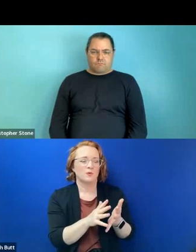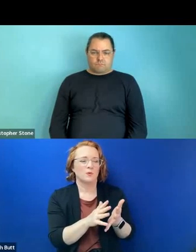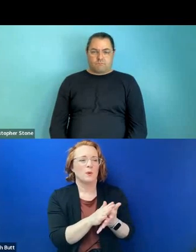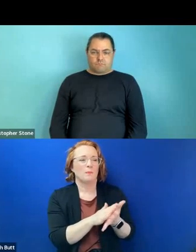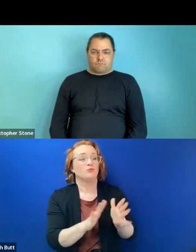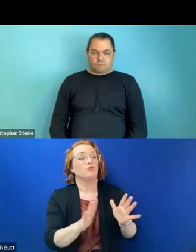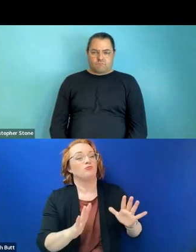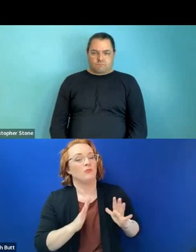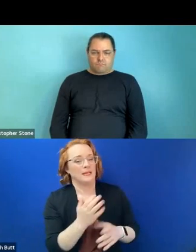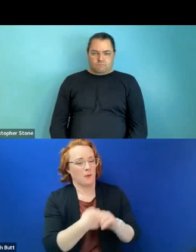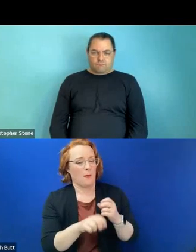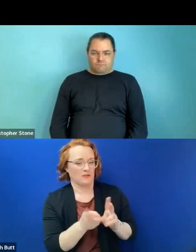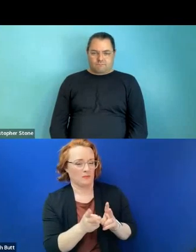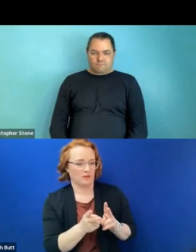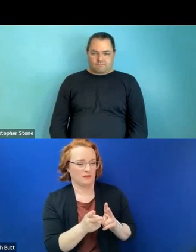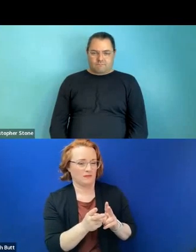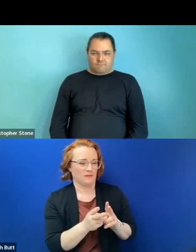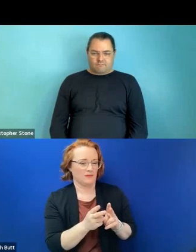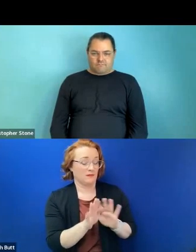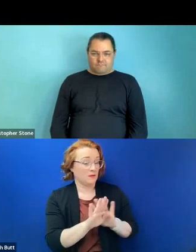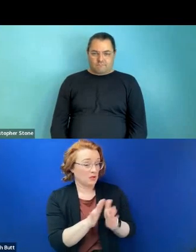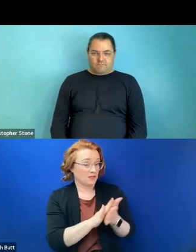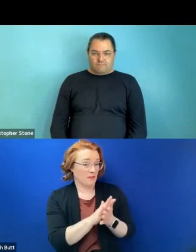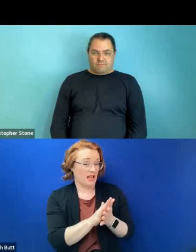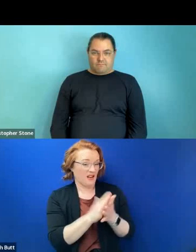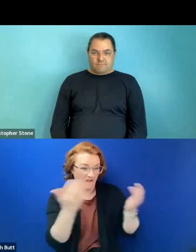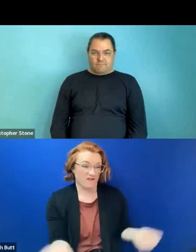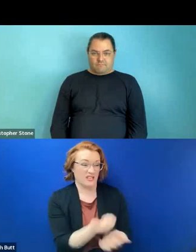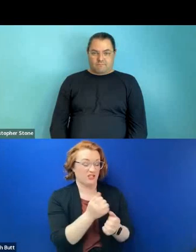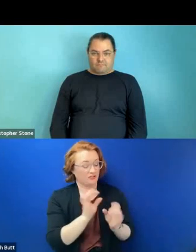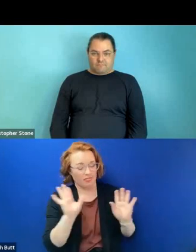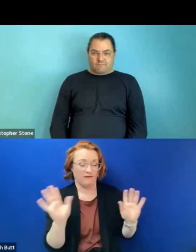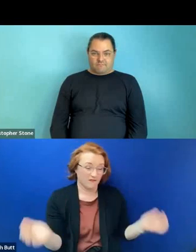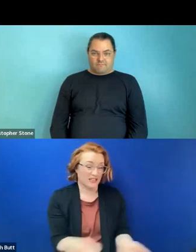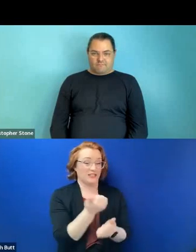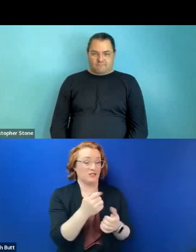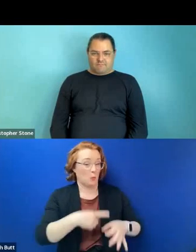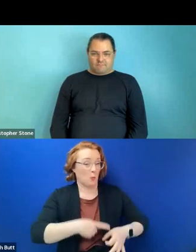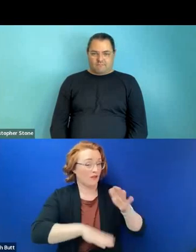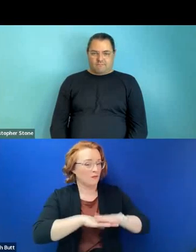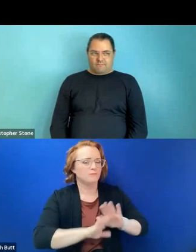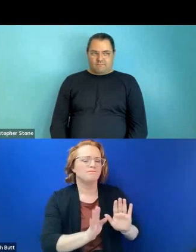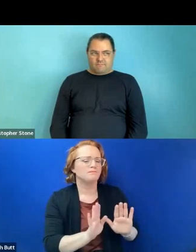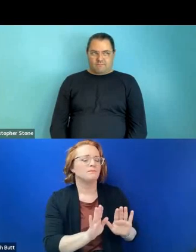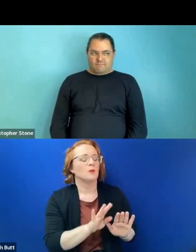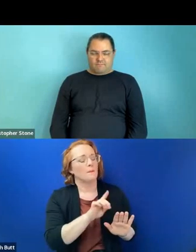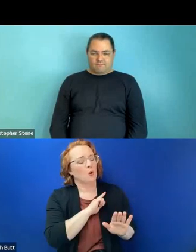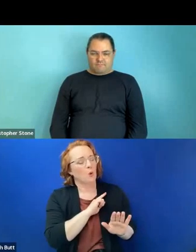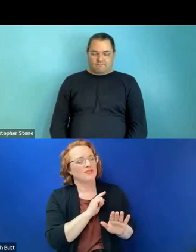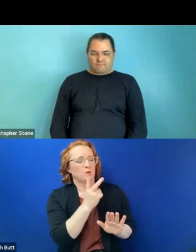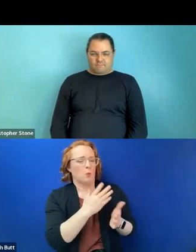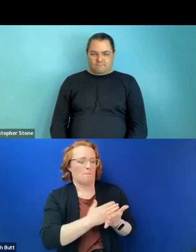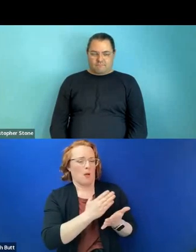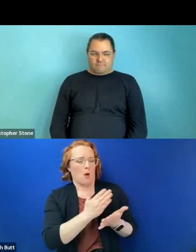get you ready to become an interpreter. That doesn't necessarily mean you will already be one once you graduate, because there is two parts